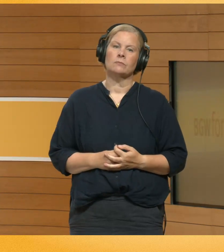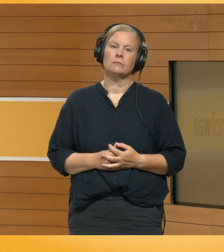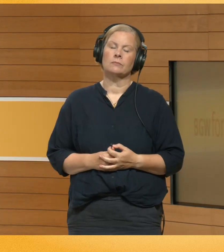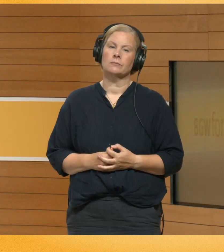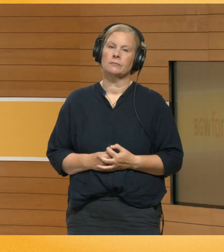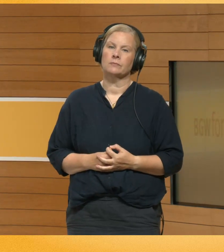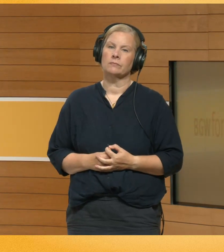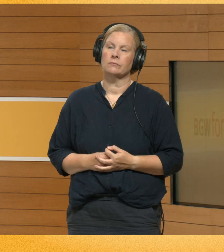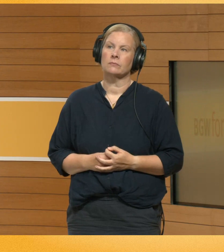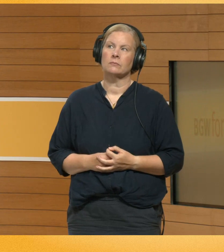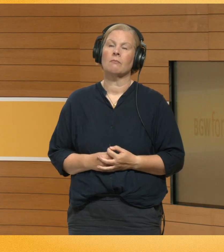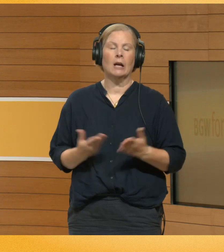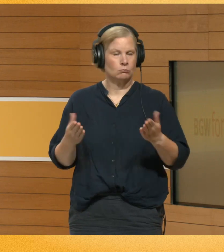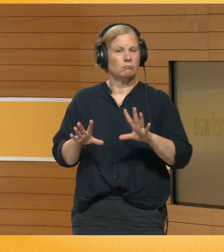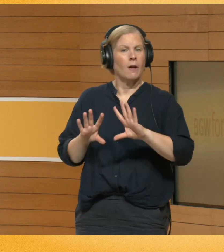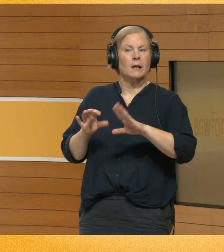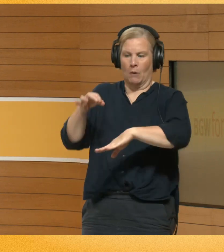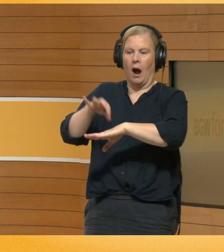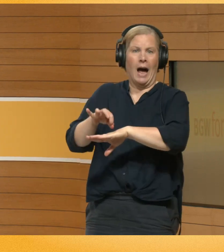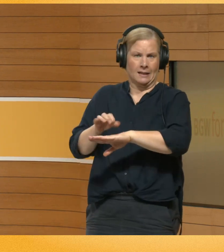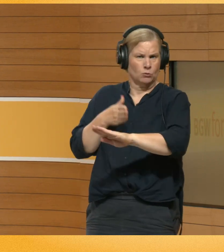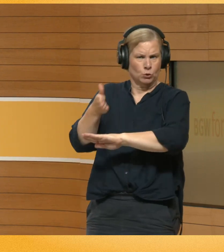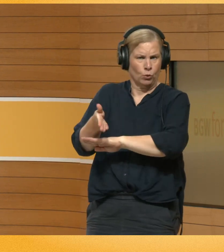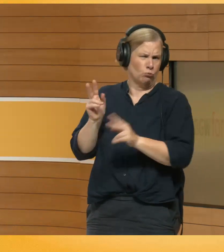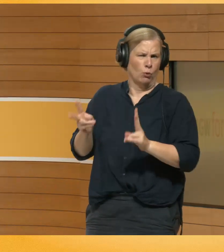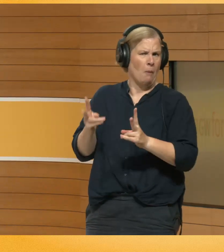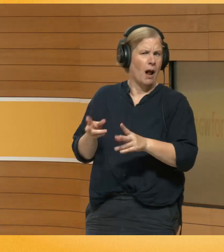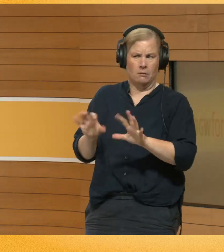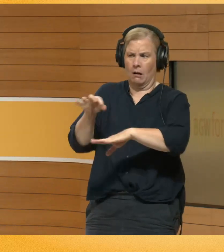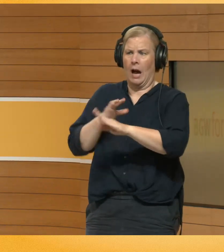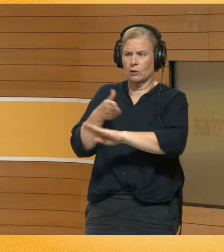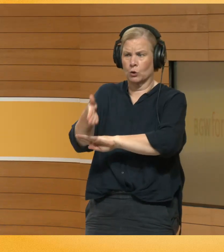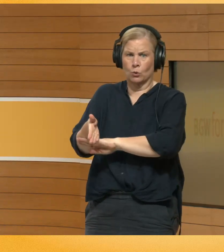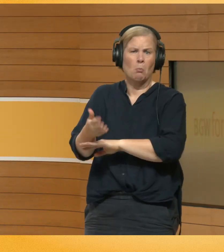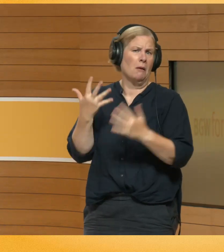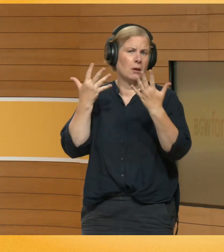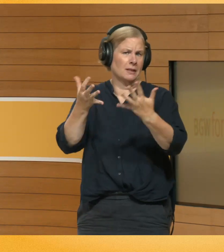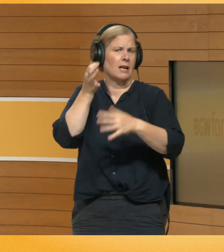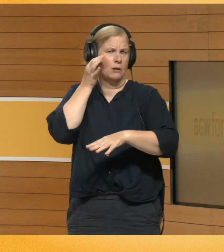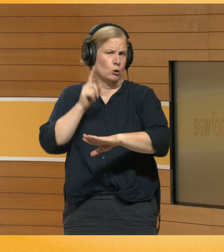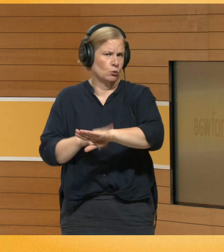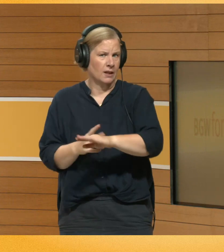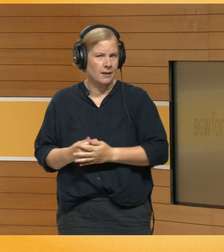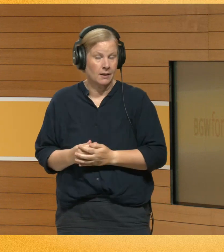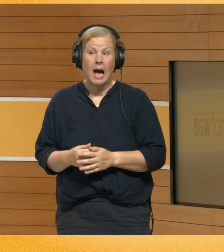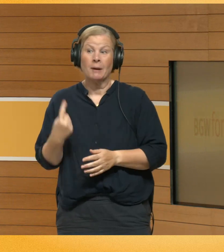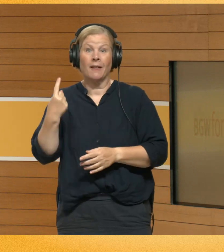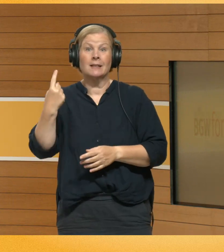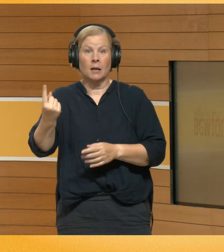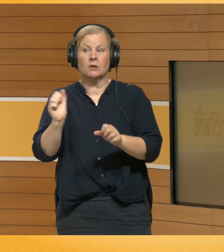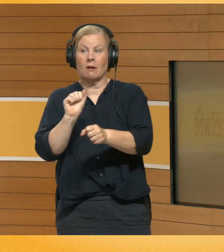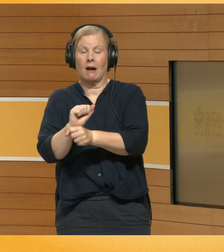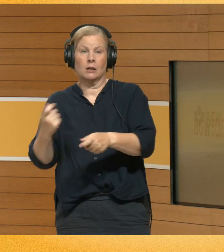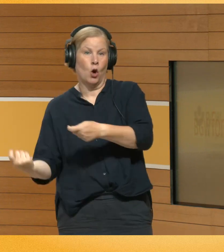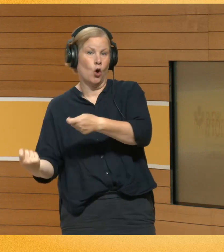door. The GP refers you to the link worker, and he'll spend an hour with you. And then we'll have a follow-up